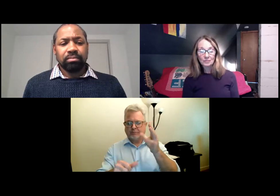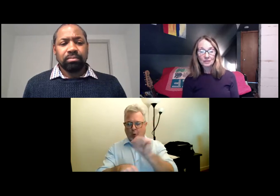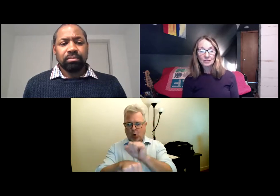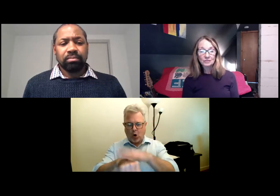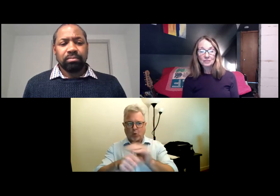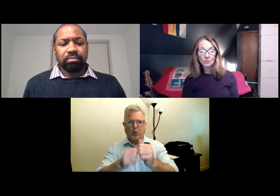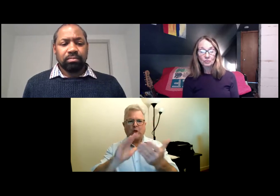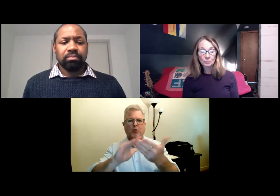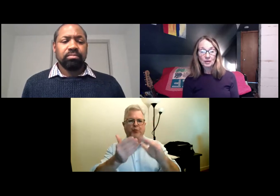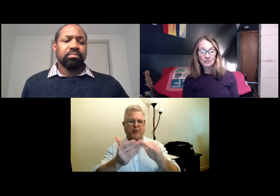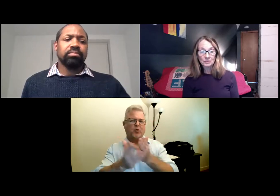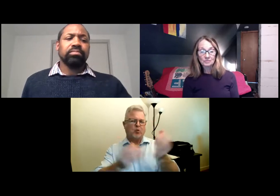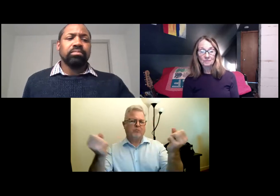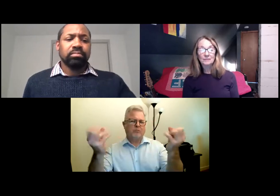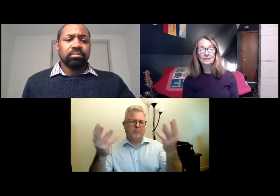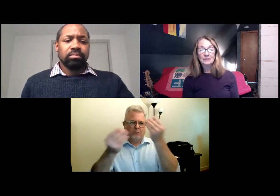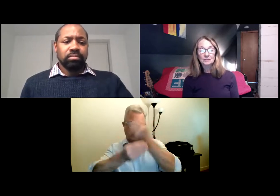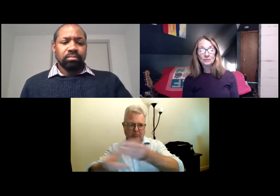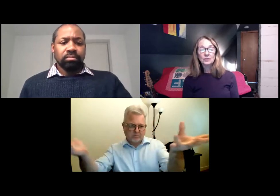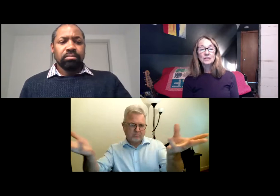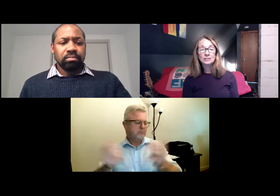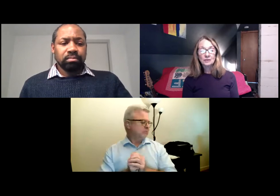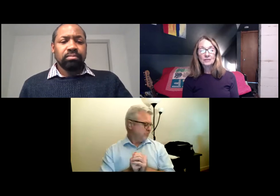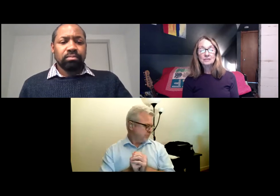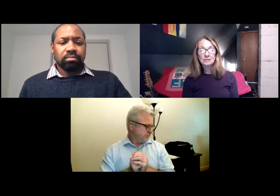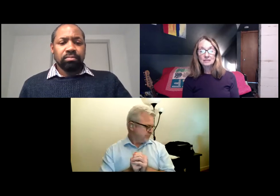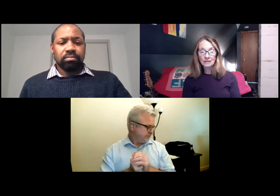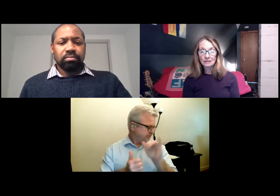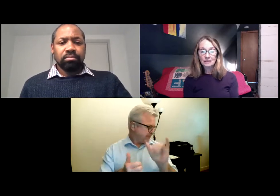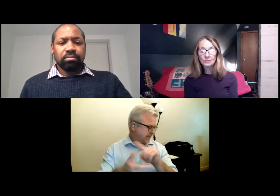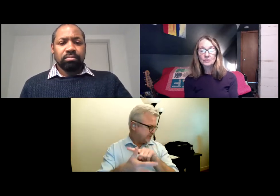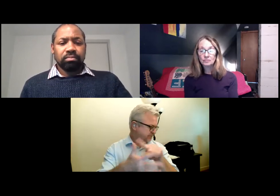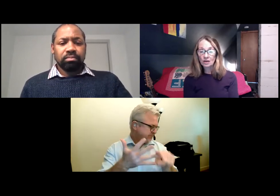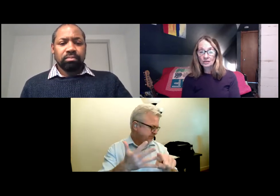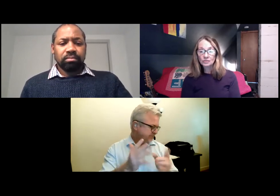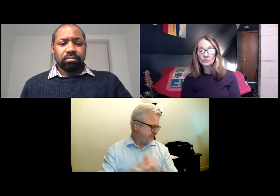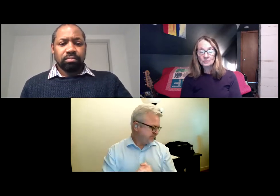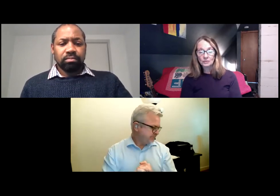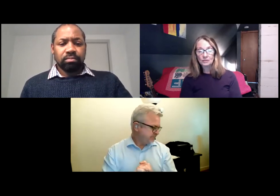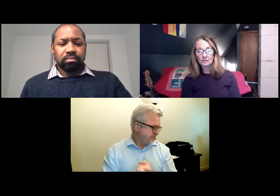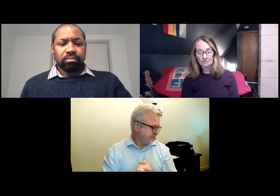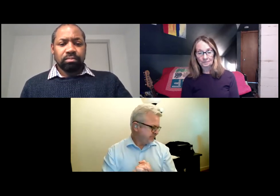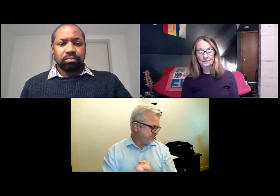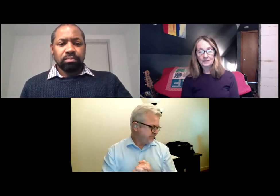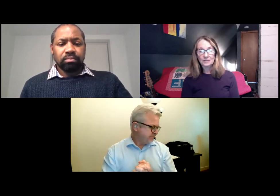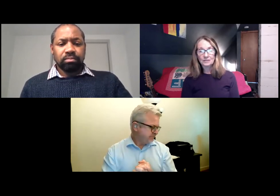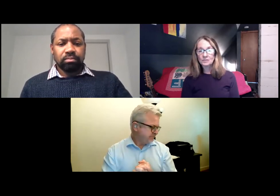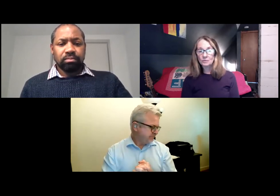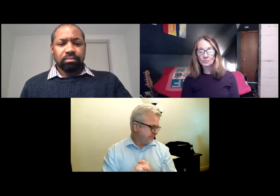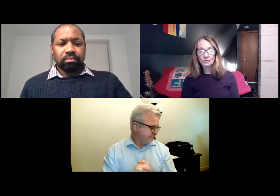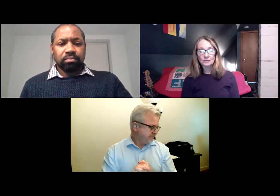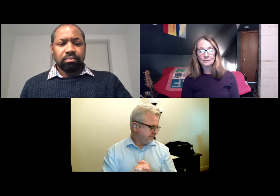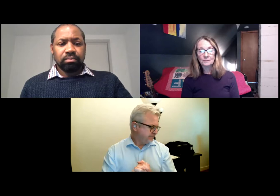by being near someone who is positive. So we're going to share this in a sign language vlog to the community, because that's